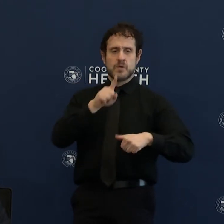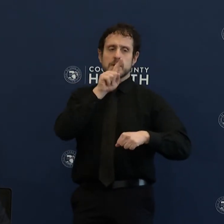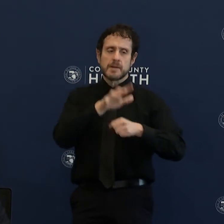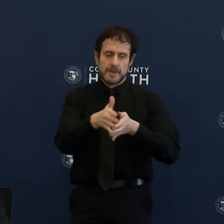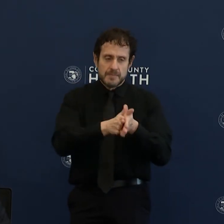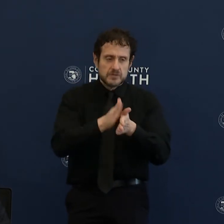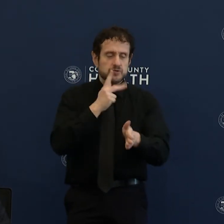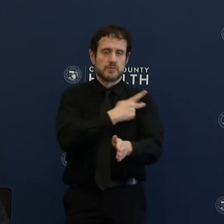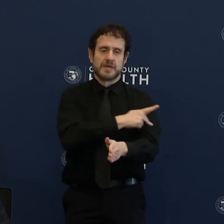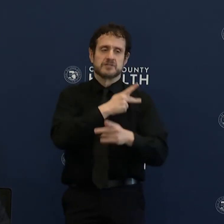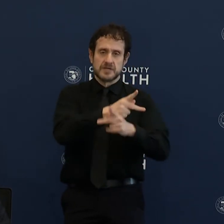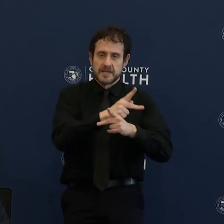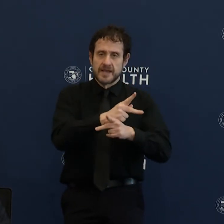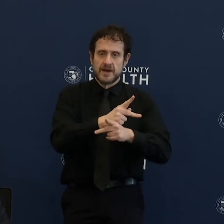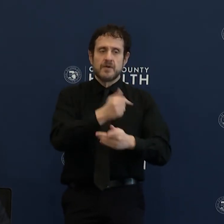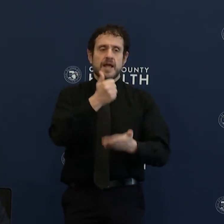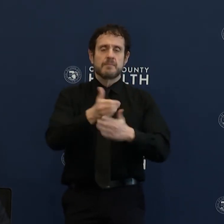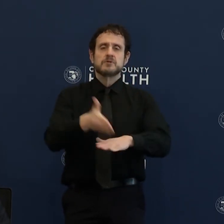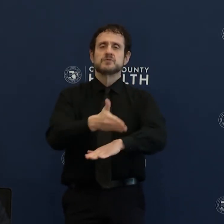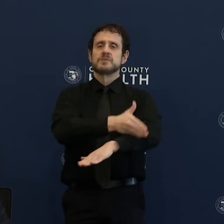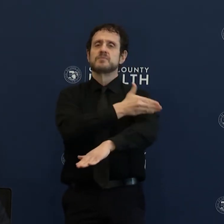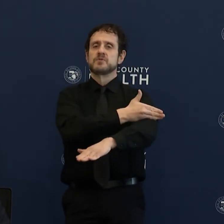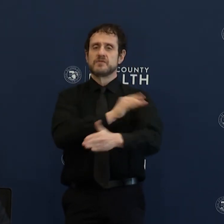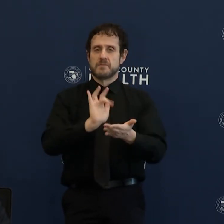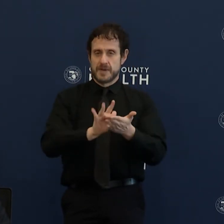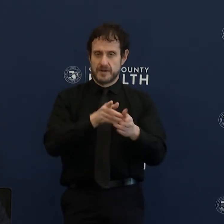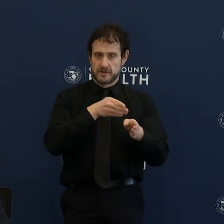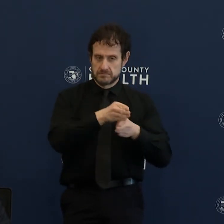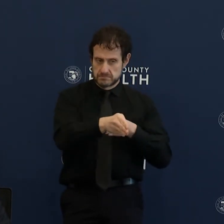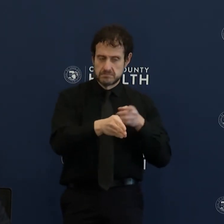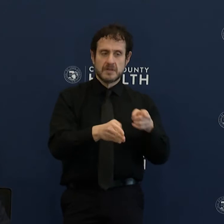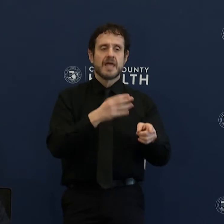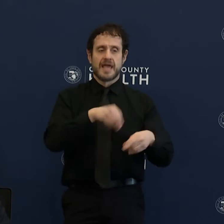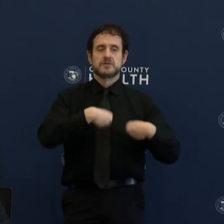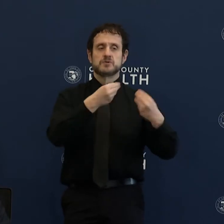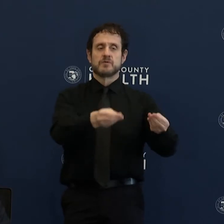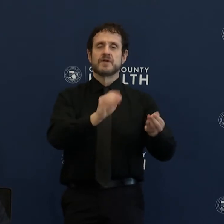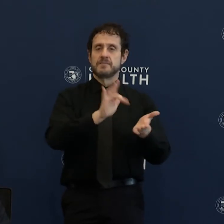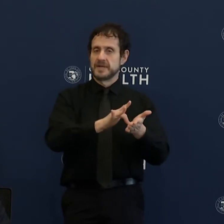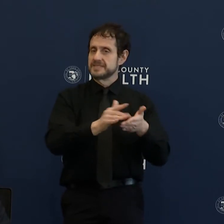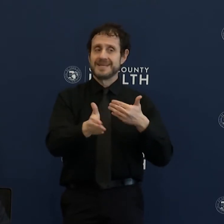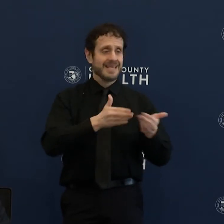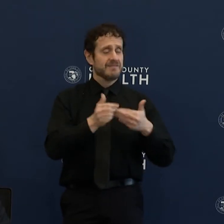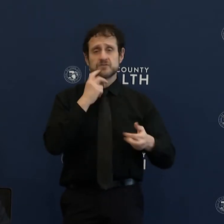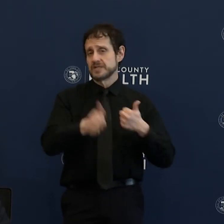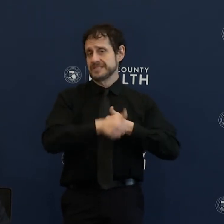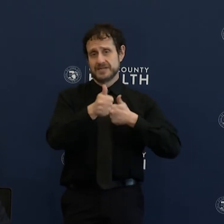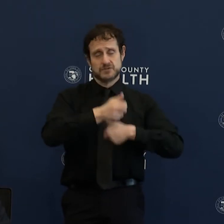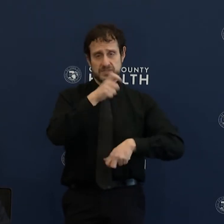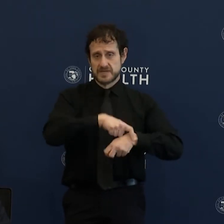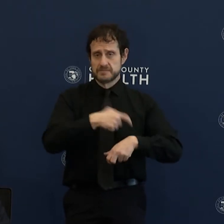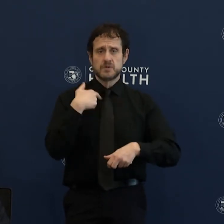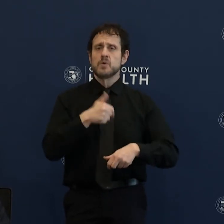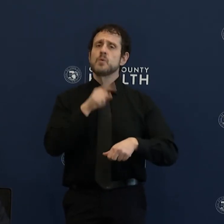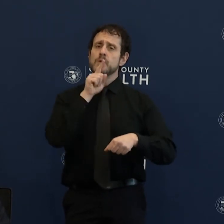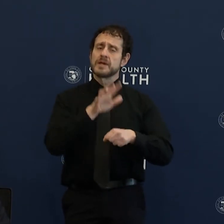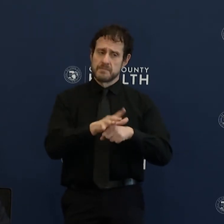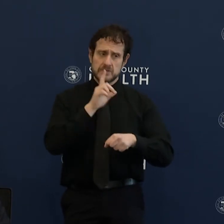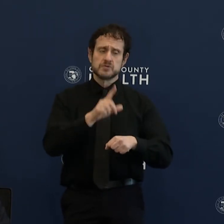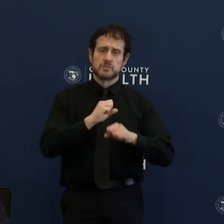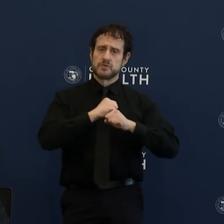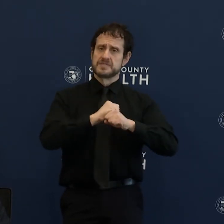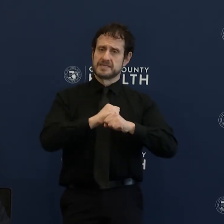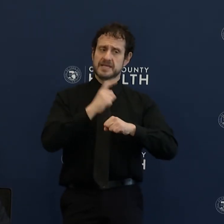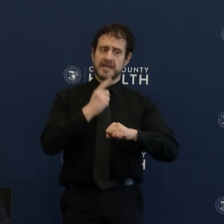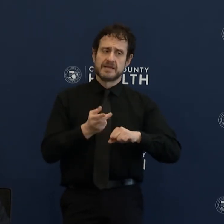advancing medicine, and helping to be able to provide care in the most perilous of times. We commit to protecting and growing that reputation.